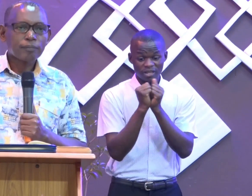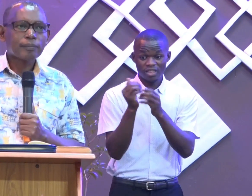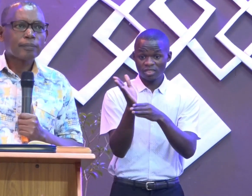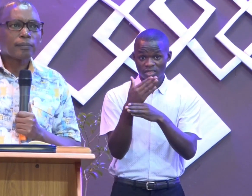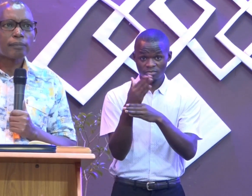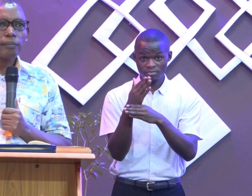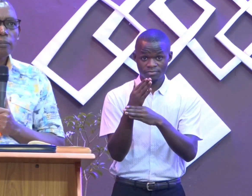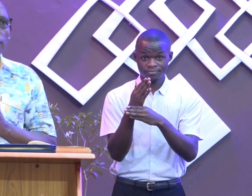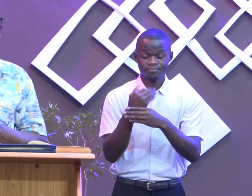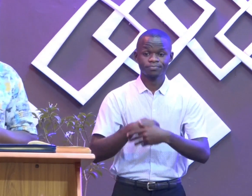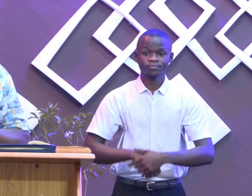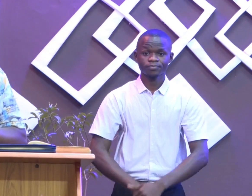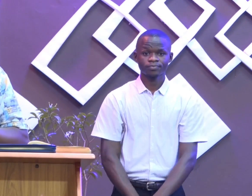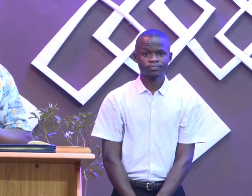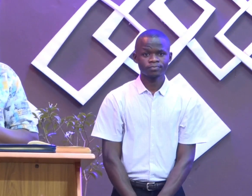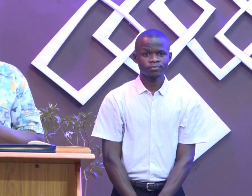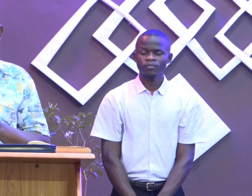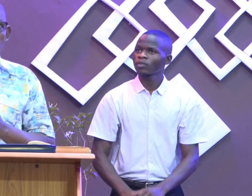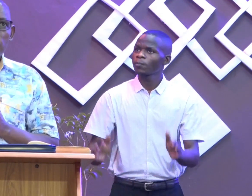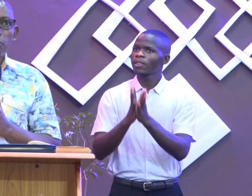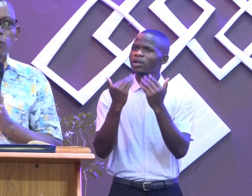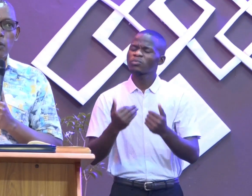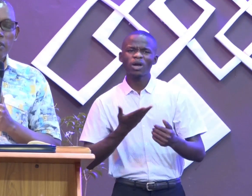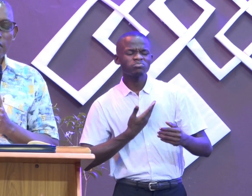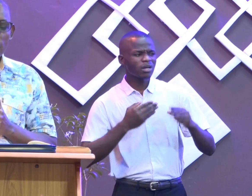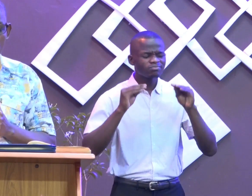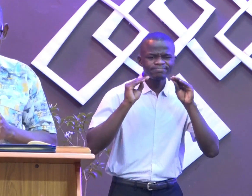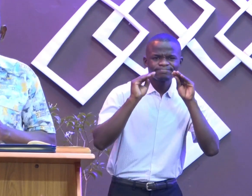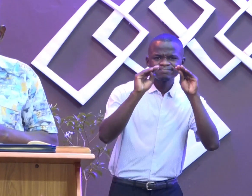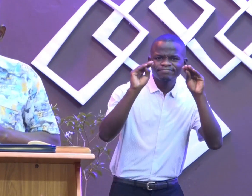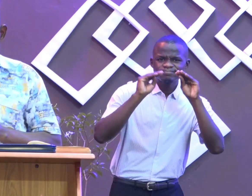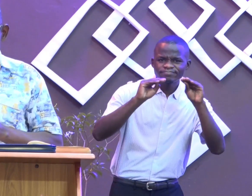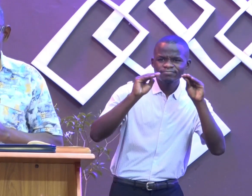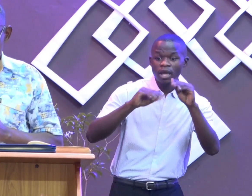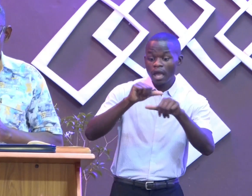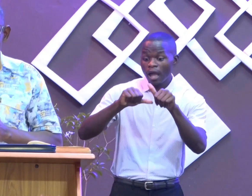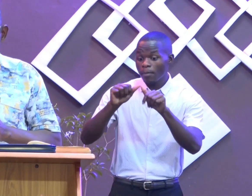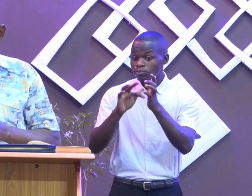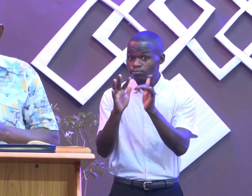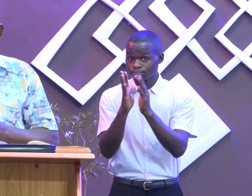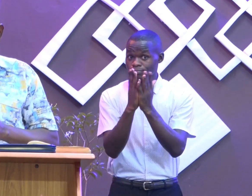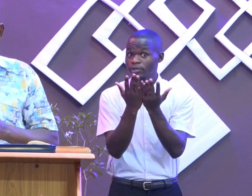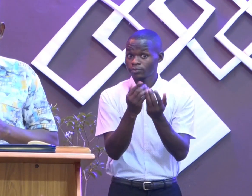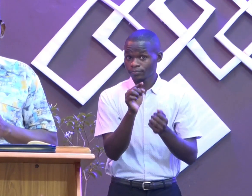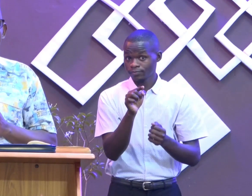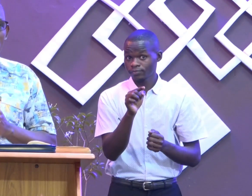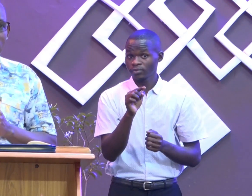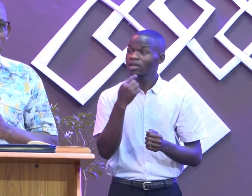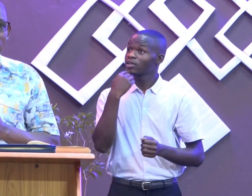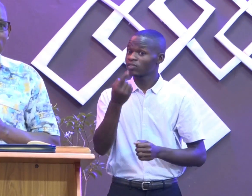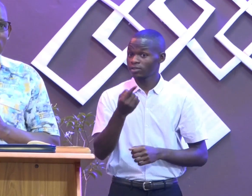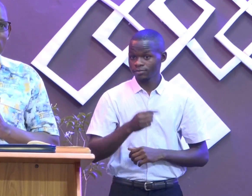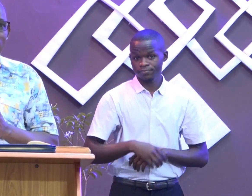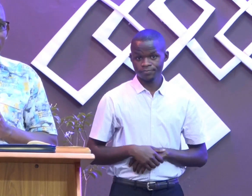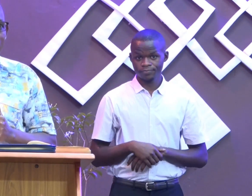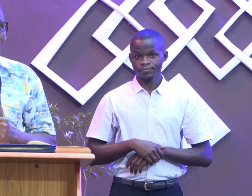day I was speaking to the people I work with in DDM. Musomesa mulungi mu kusomesa eschatology. A great teacher in teaching eschatology. Yagamba bw'ati.